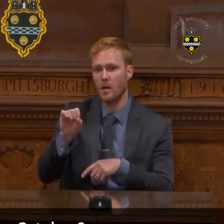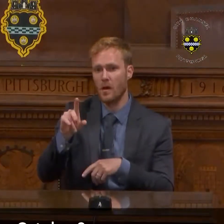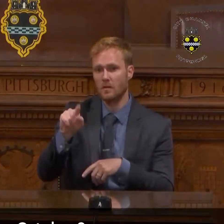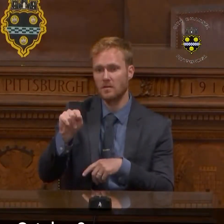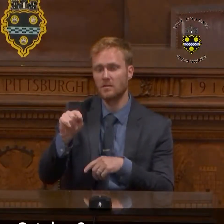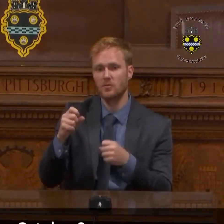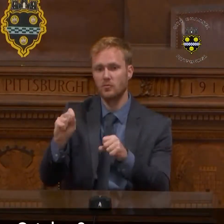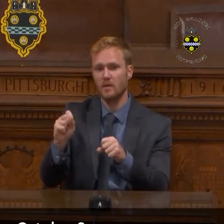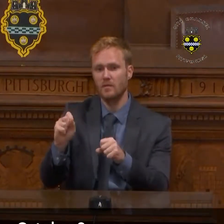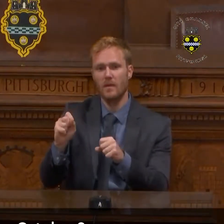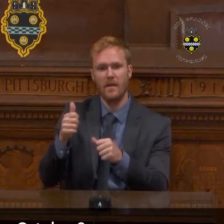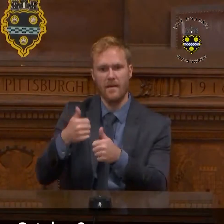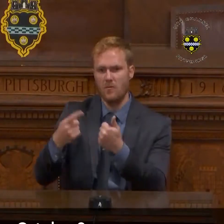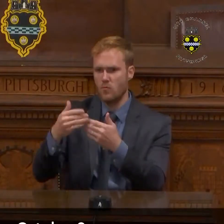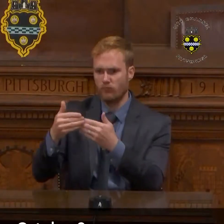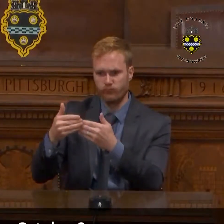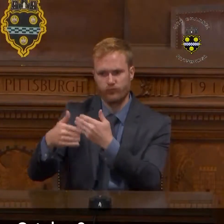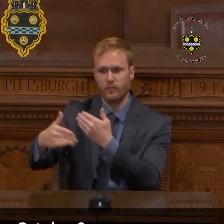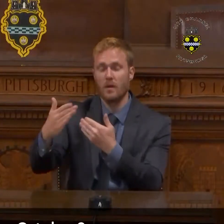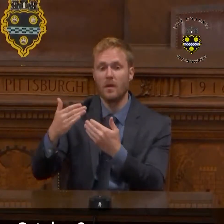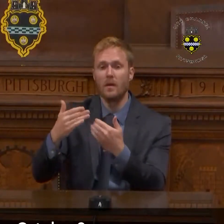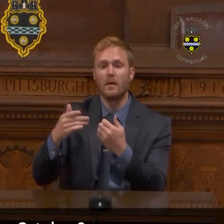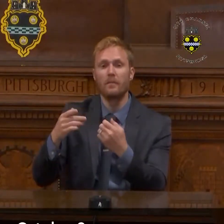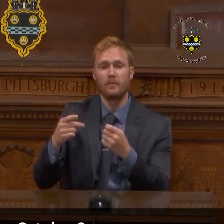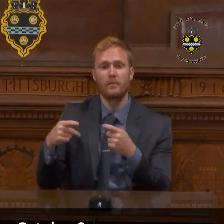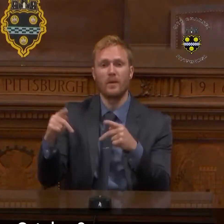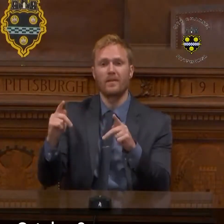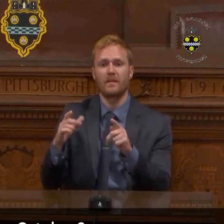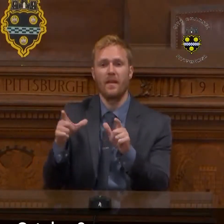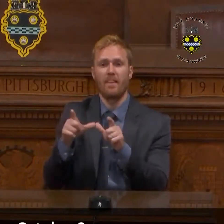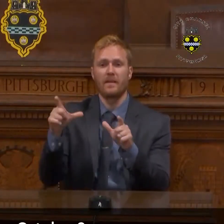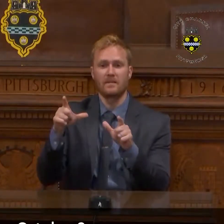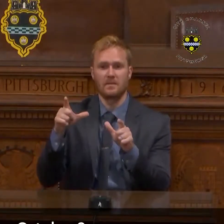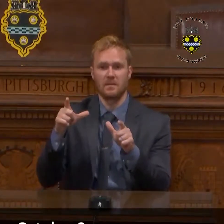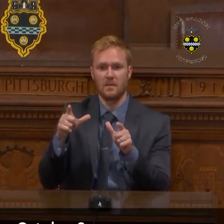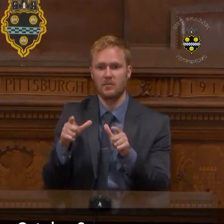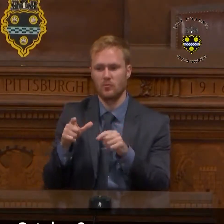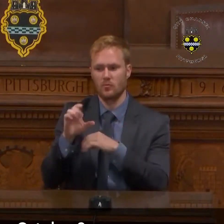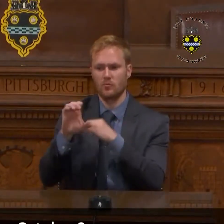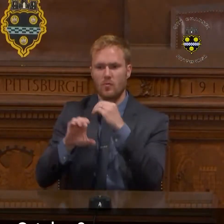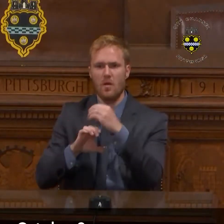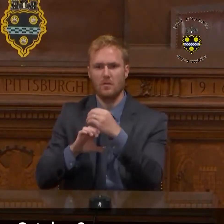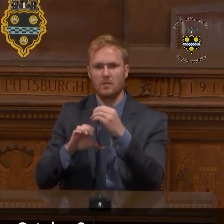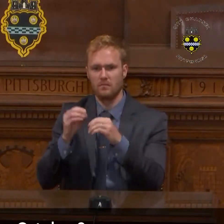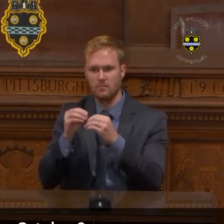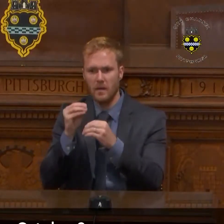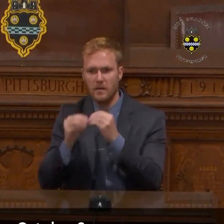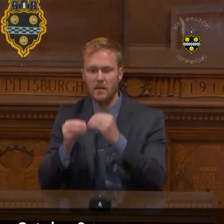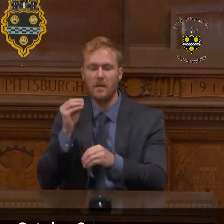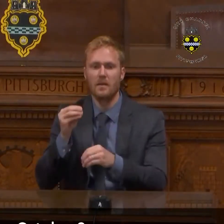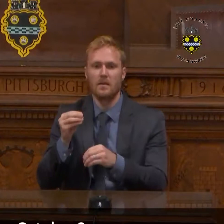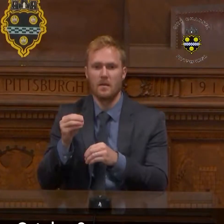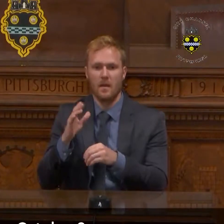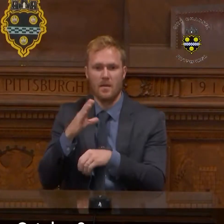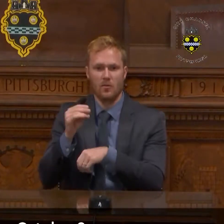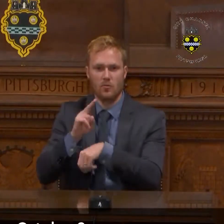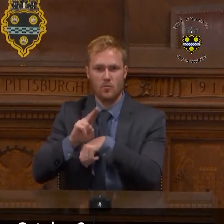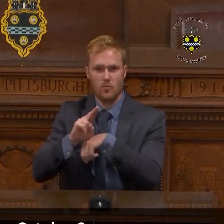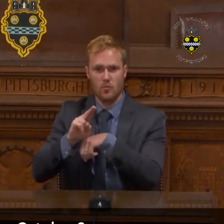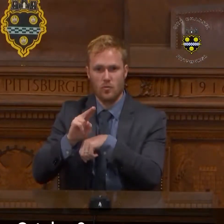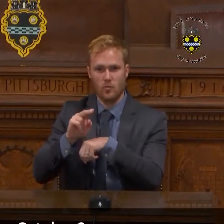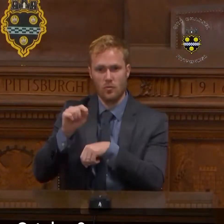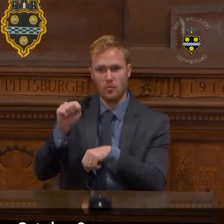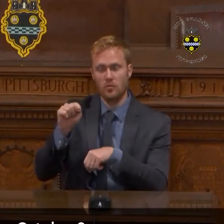assigns, the privilege and license to construct, maintain, and use at their own cost and expense,